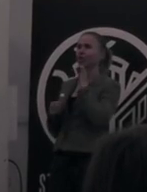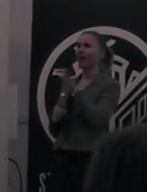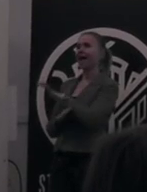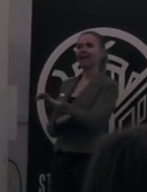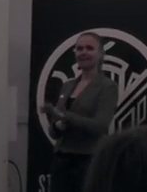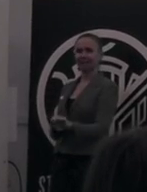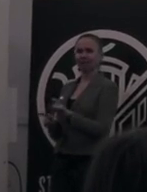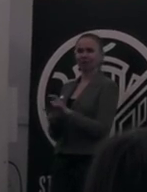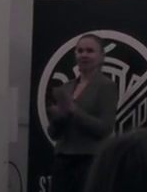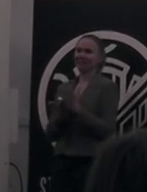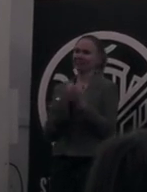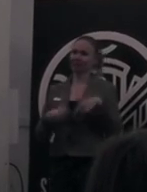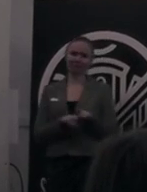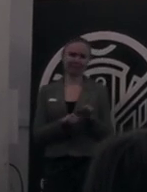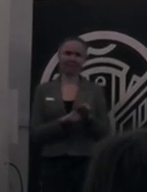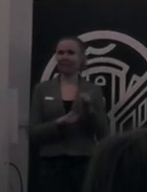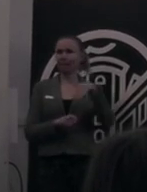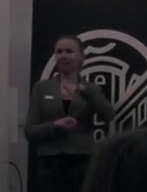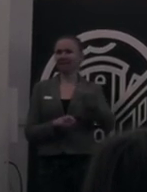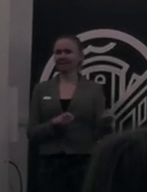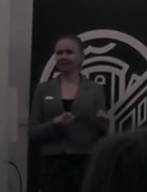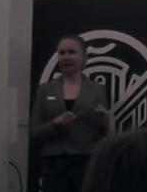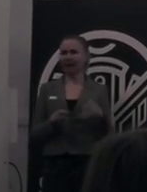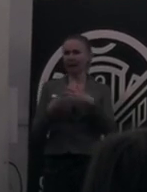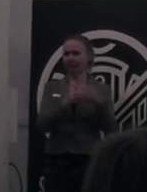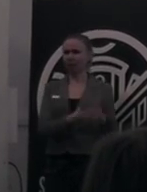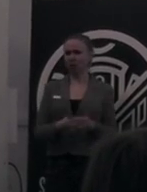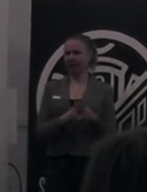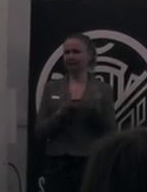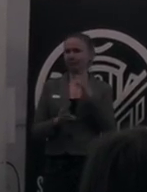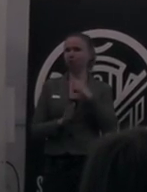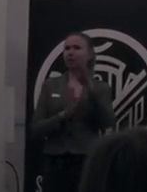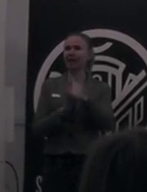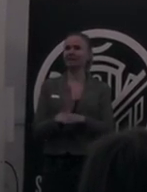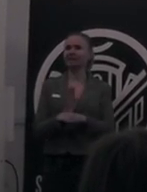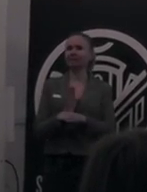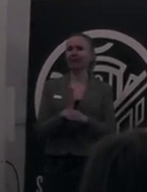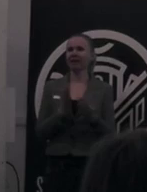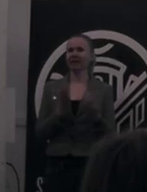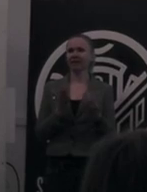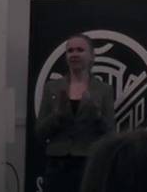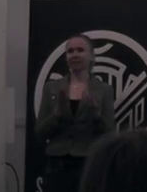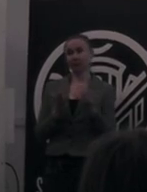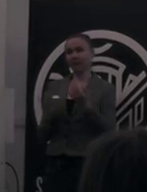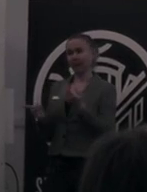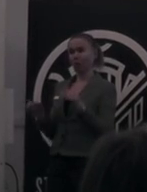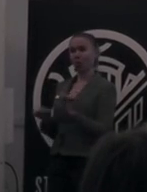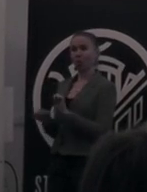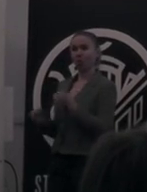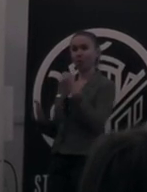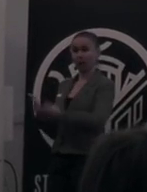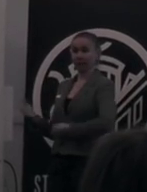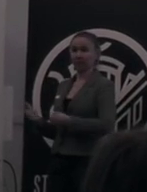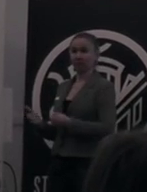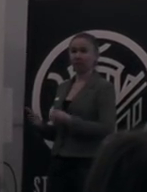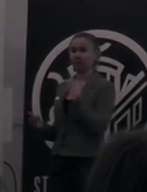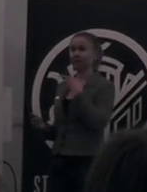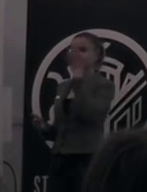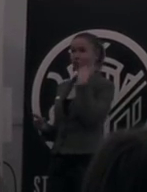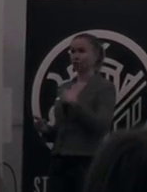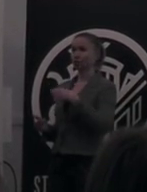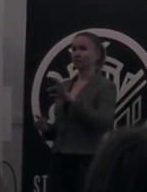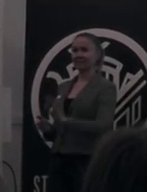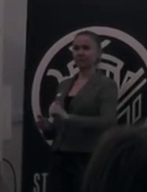on Anita Bryant's shopping list is on the shopping list of the Yovik Party. But they were very violent, and so the 2009